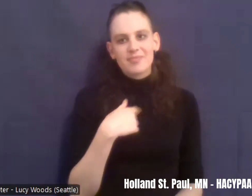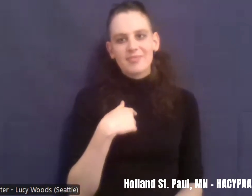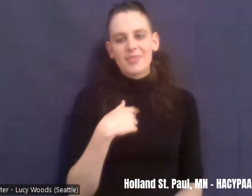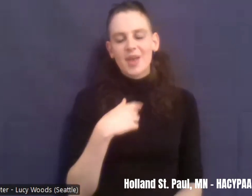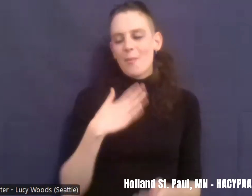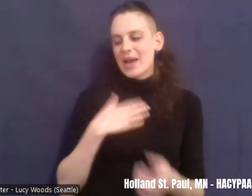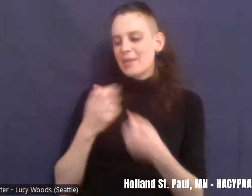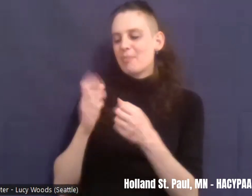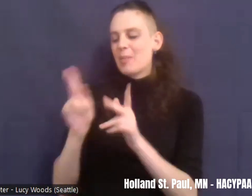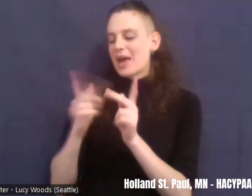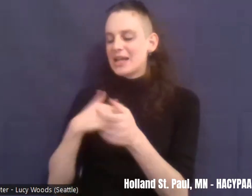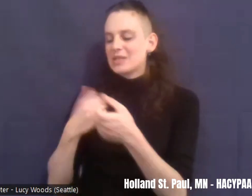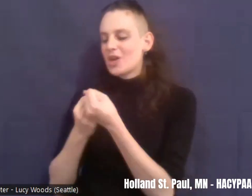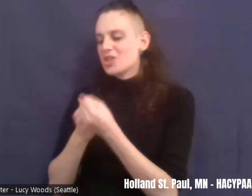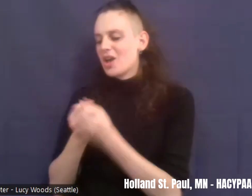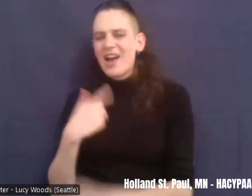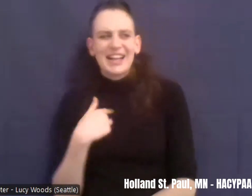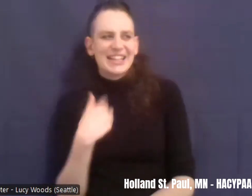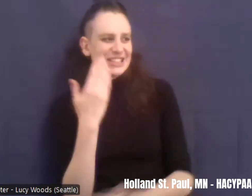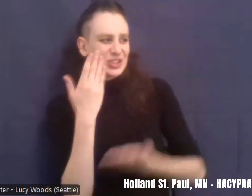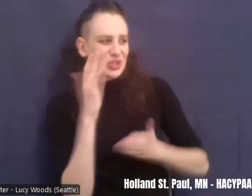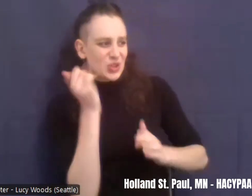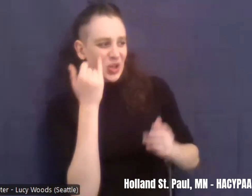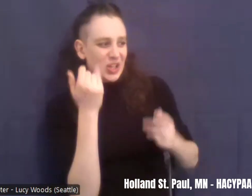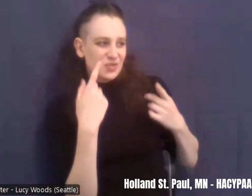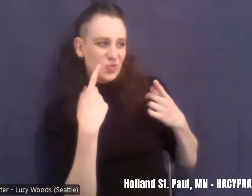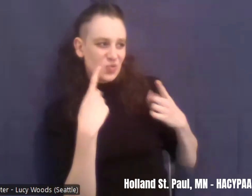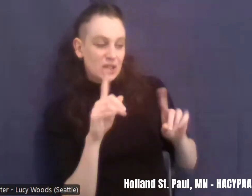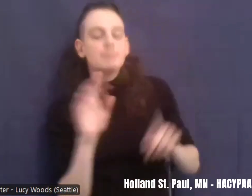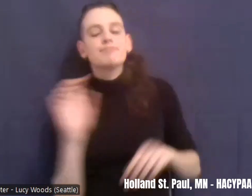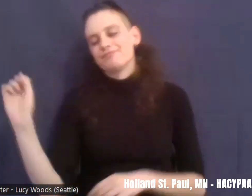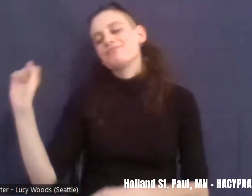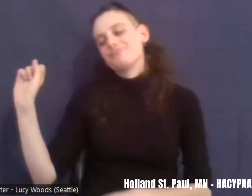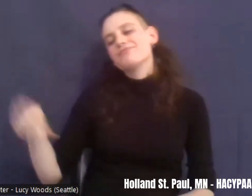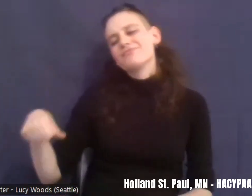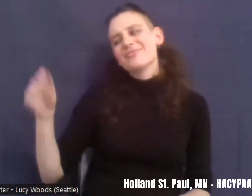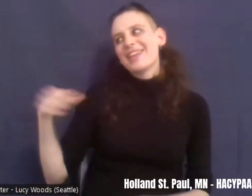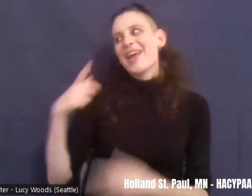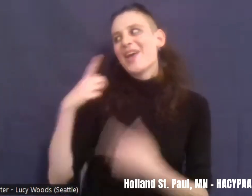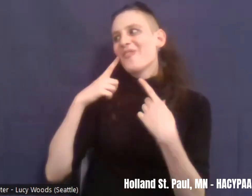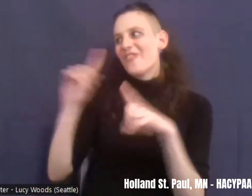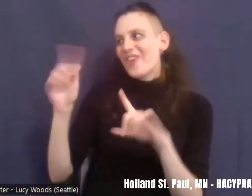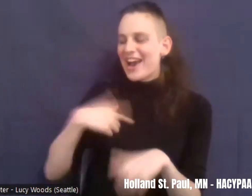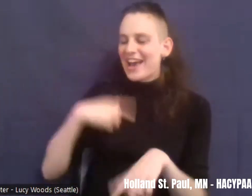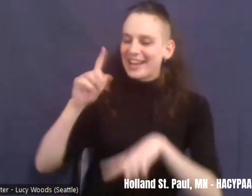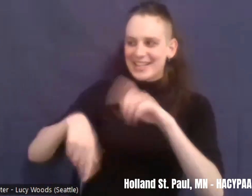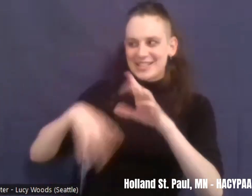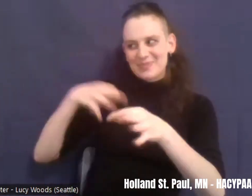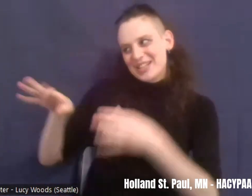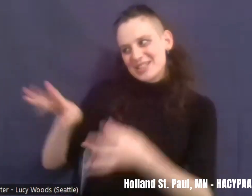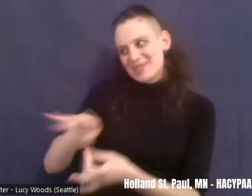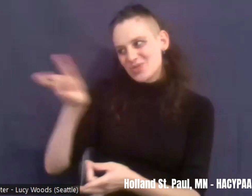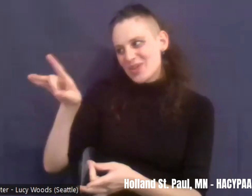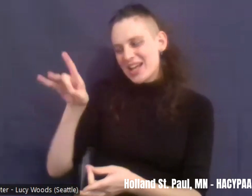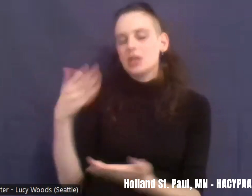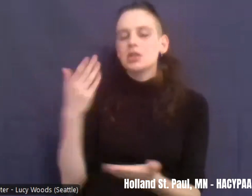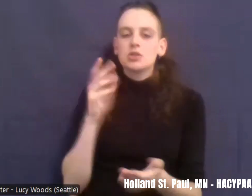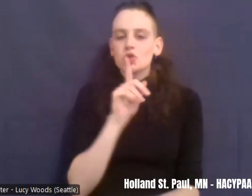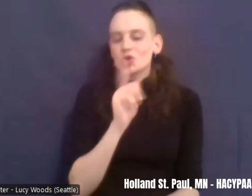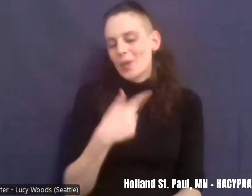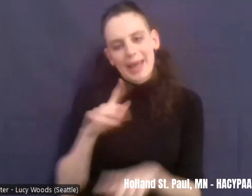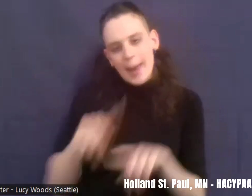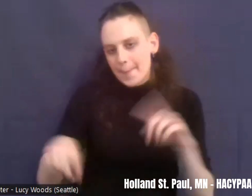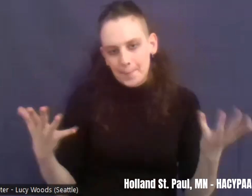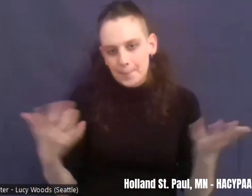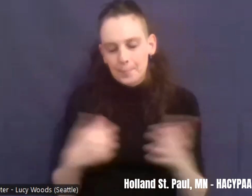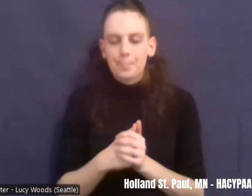it does. Like I don't know how to explain it. I can't explain the magic of spirituality, because like the fact of the matter is I can't. But the